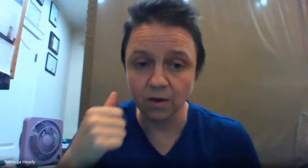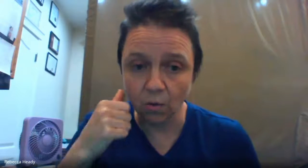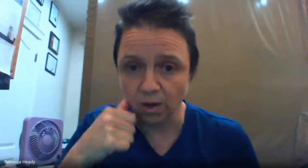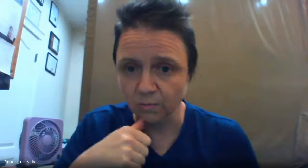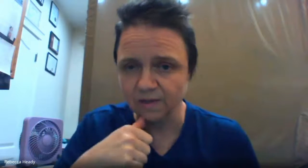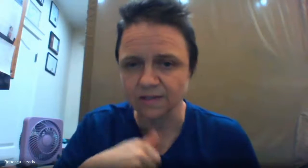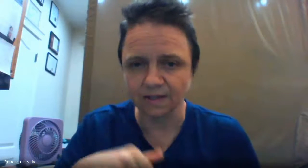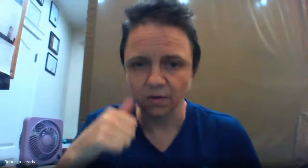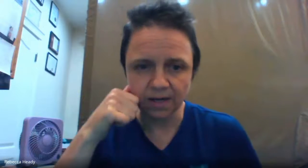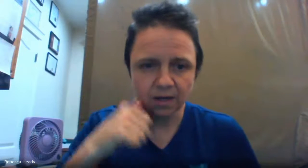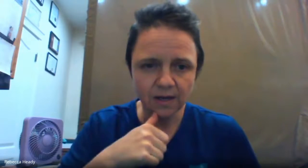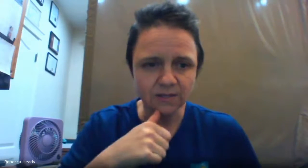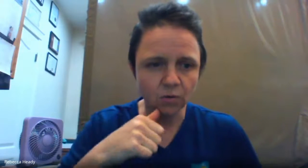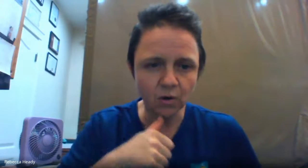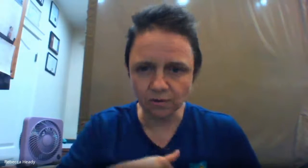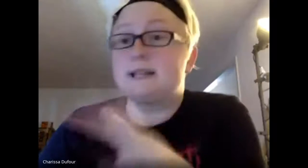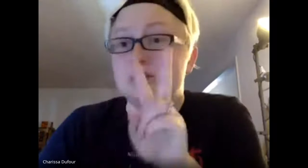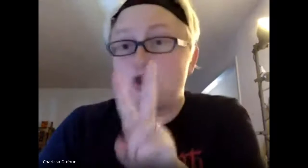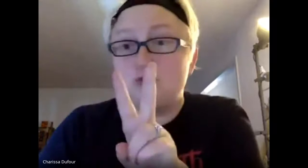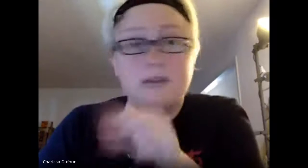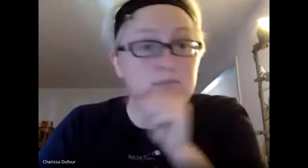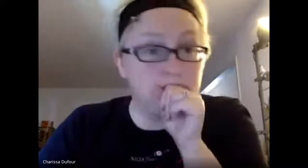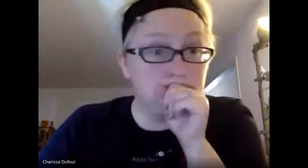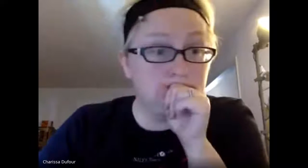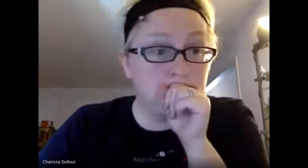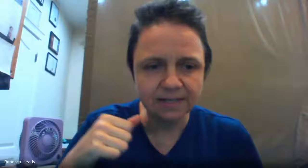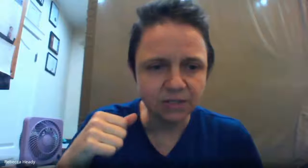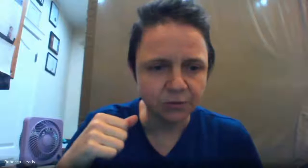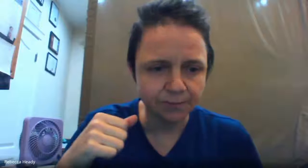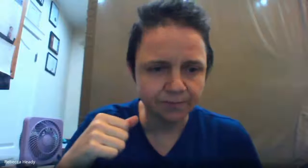these signs already. Okay, Are we so on lesson 2 then? yes, we are on lesson 2. Yep.